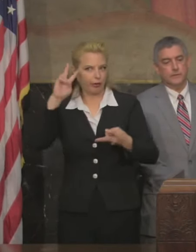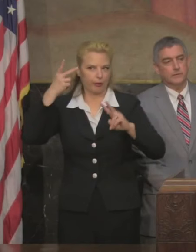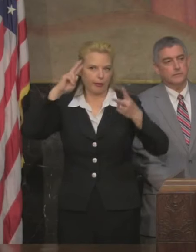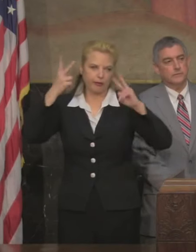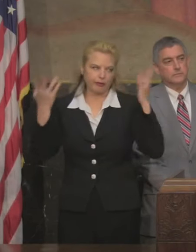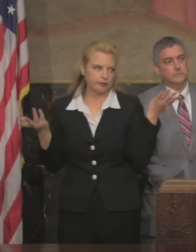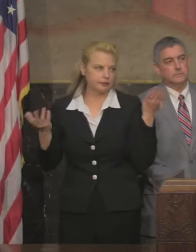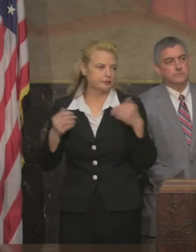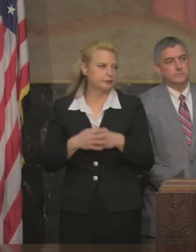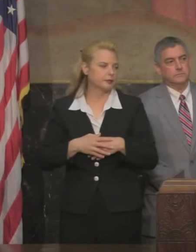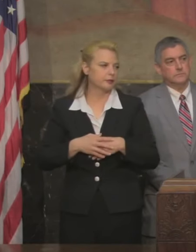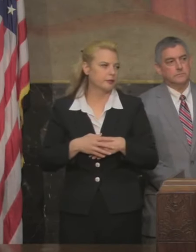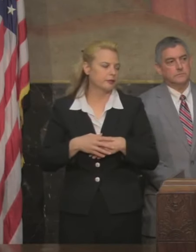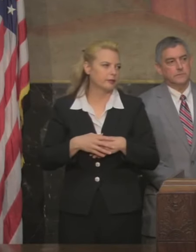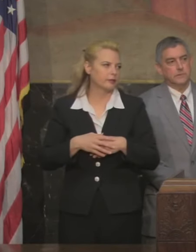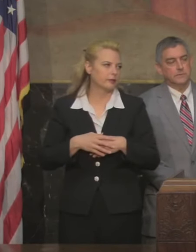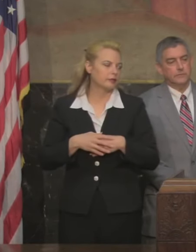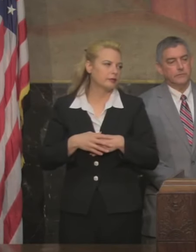we have,